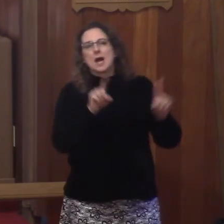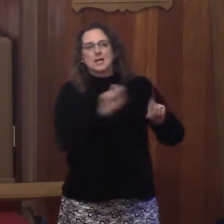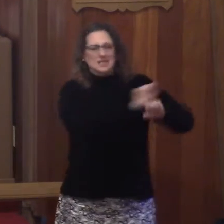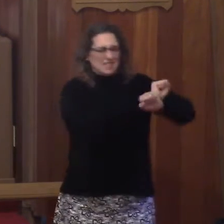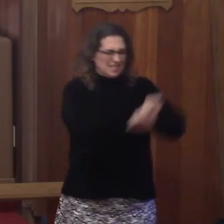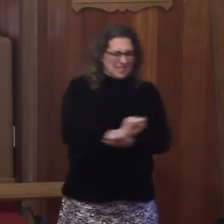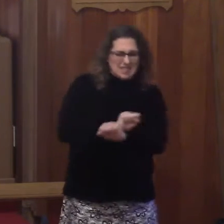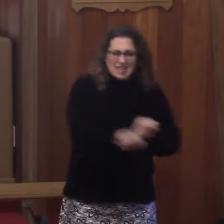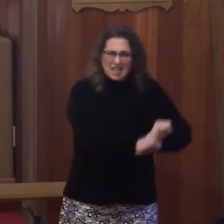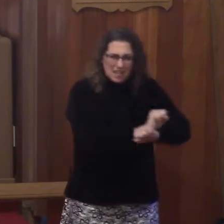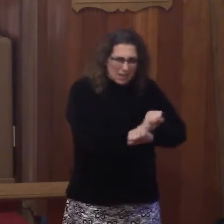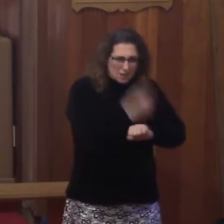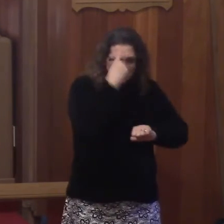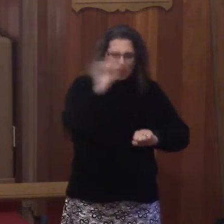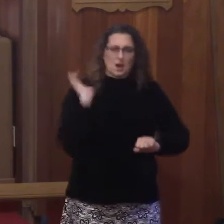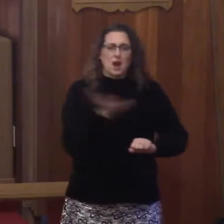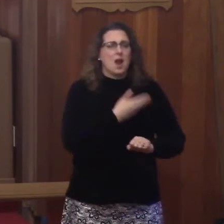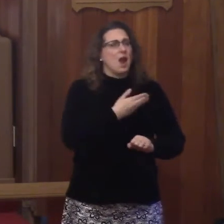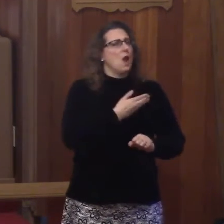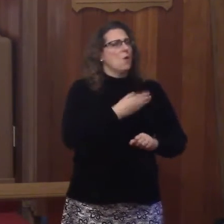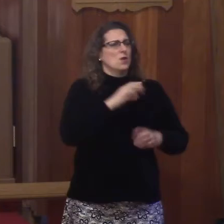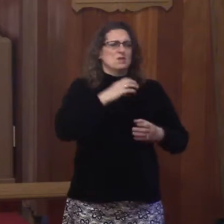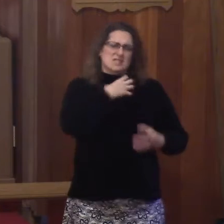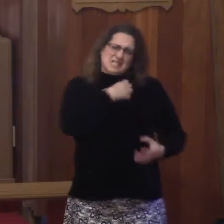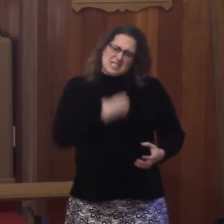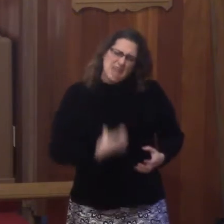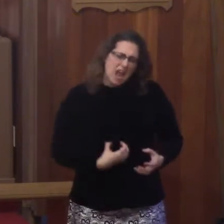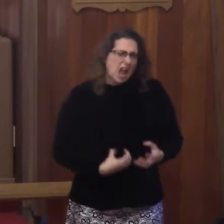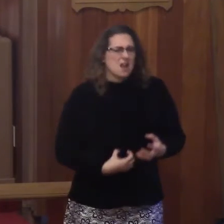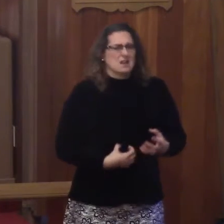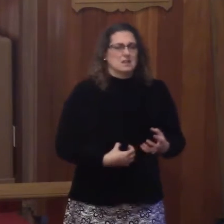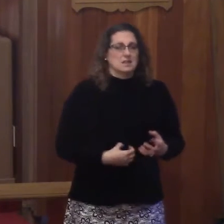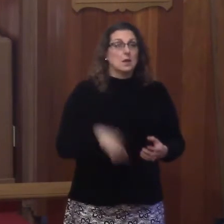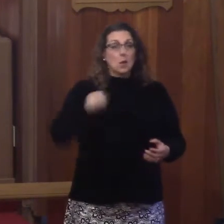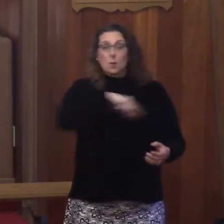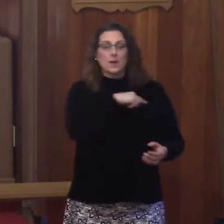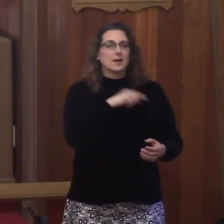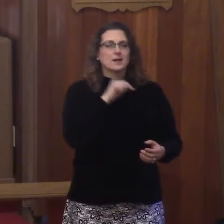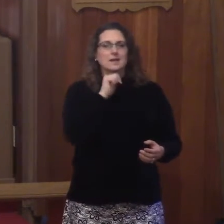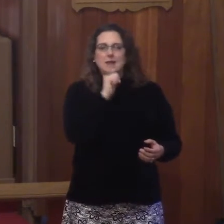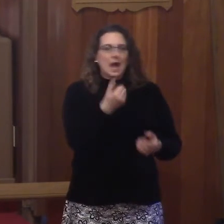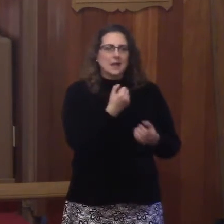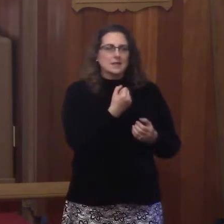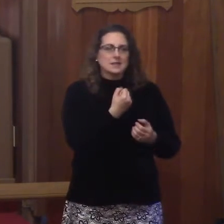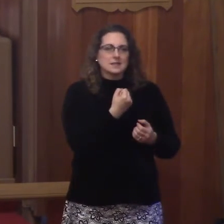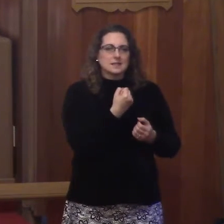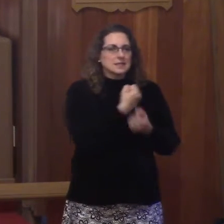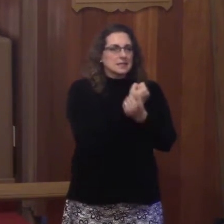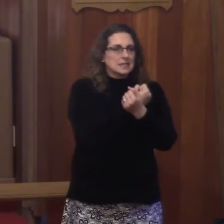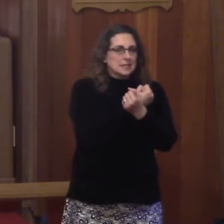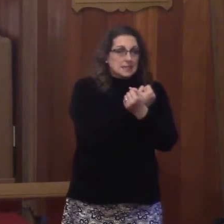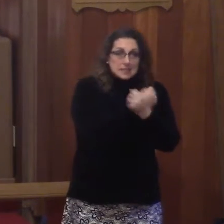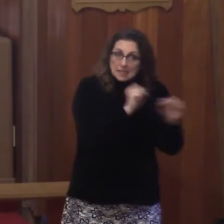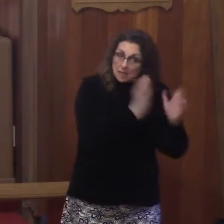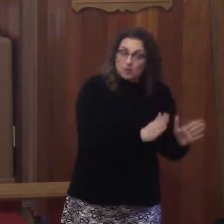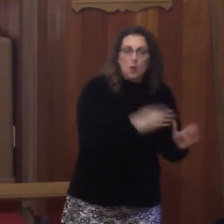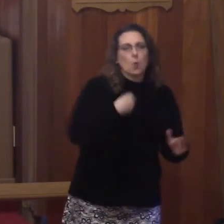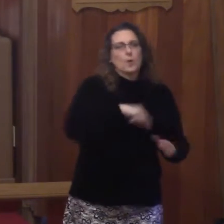slaves of our worldly desires and passions. We are not savior. We are capital.